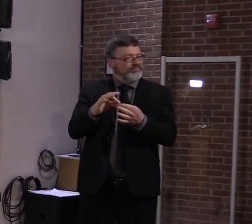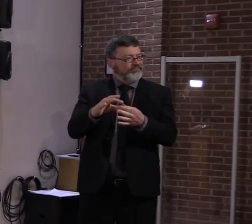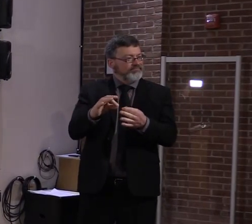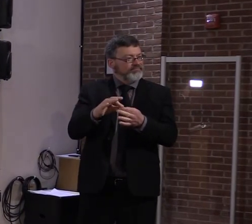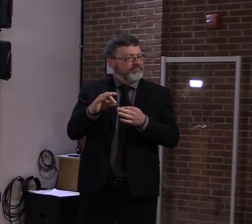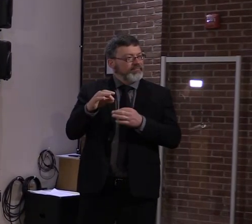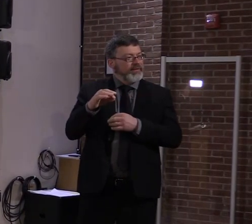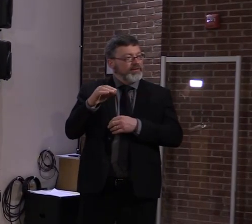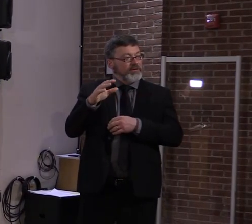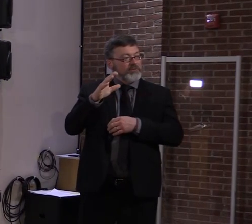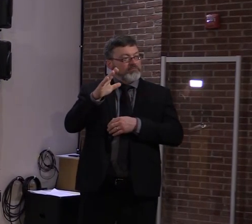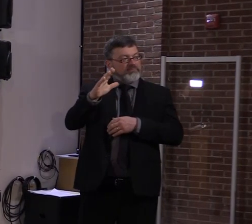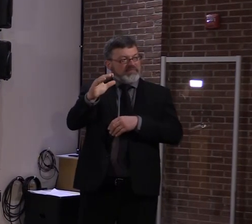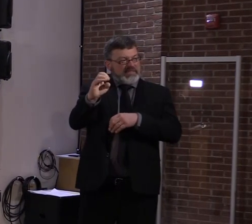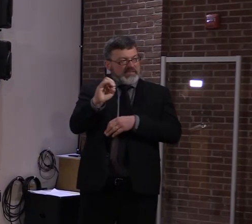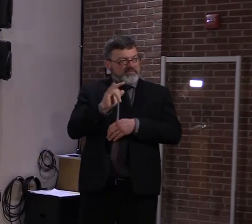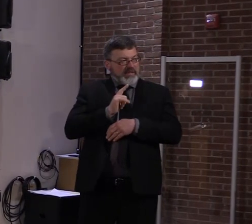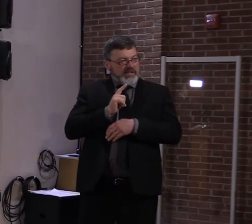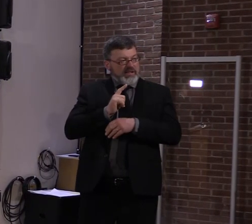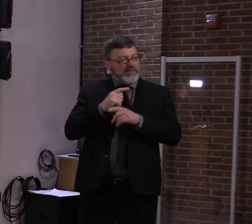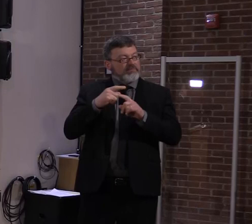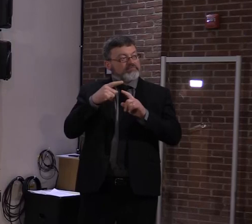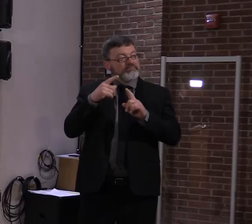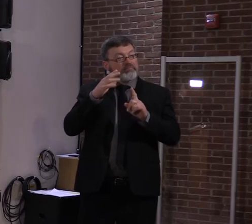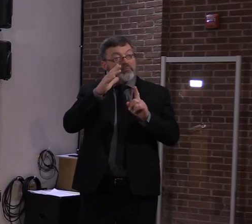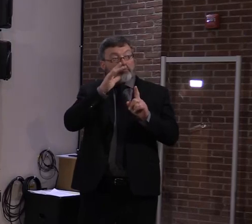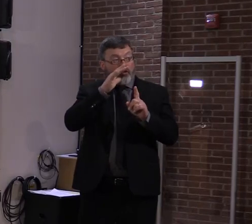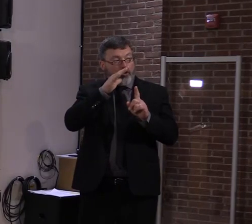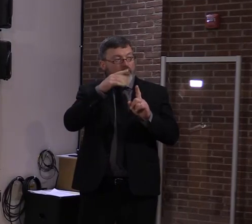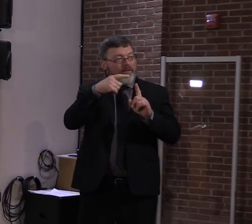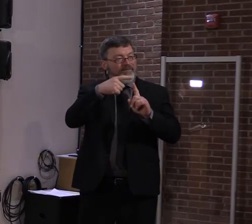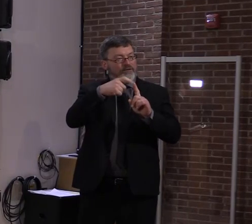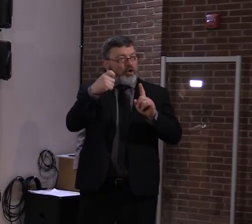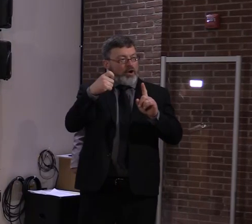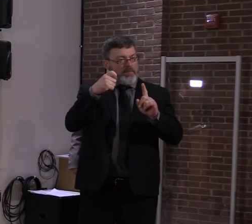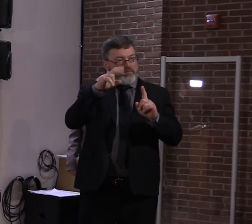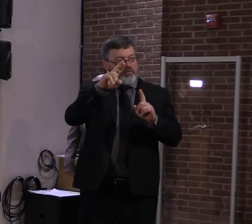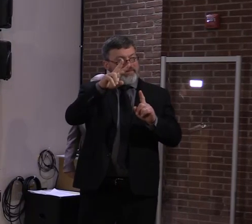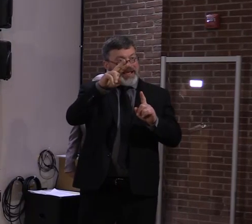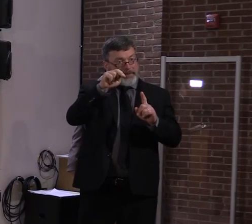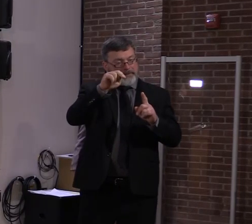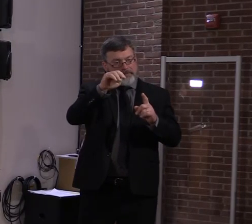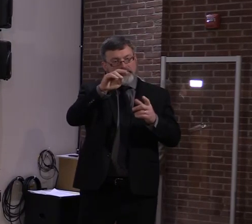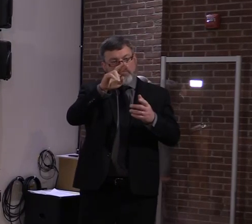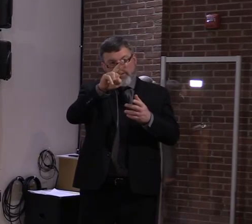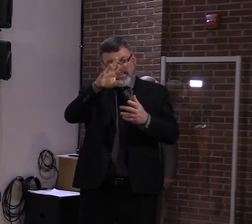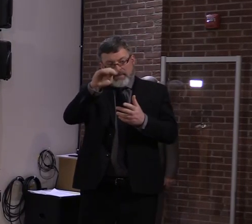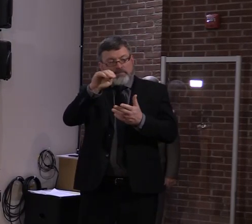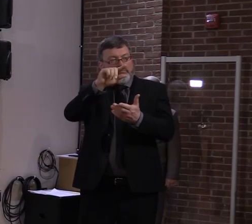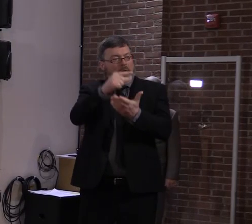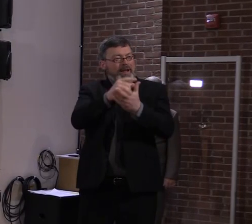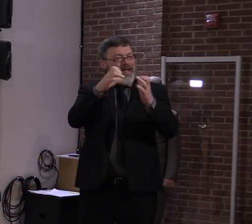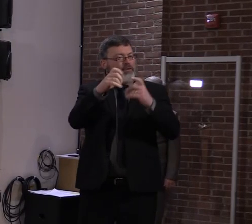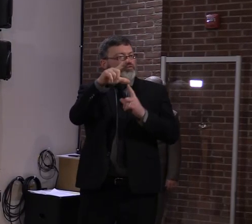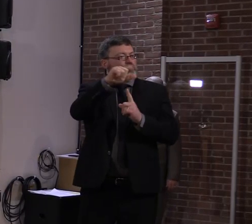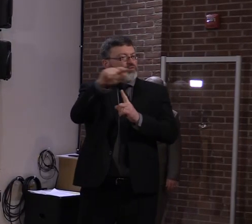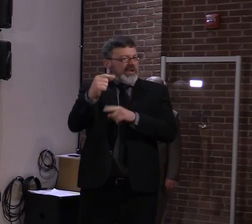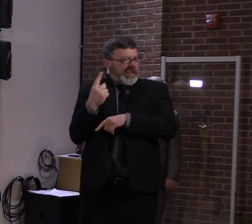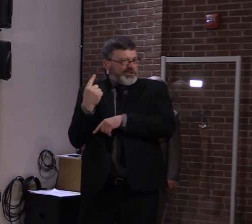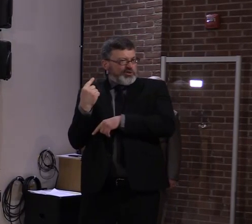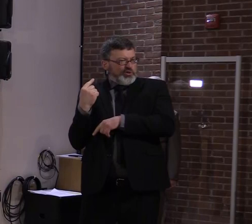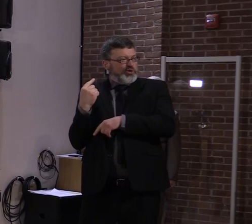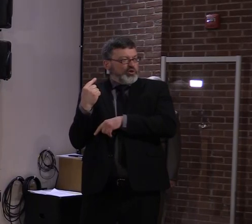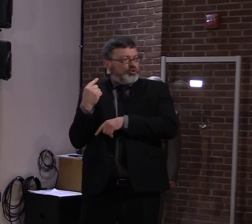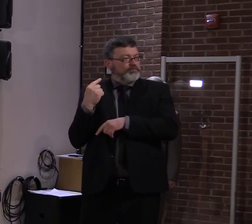of a UVM graduate from the class of 2020. She was wondering why they're including apparently winter